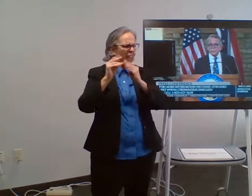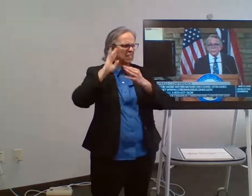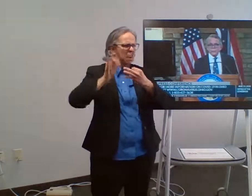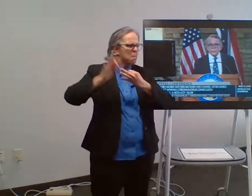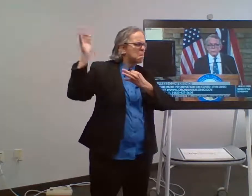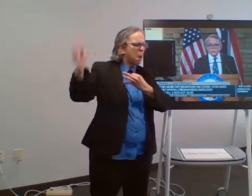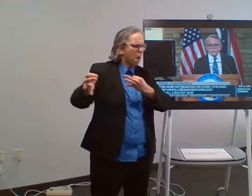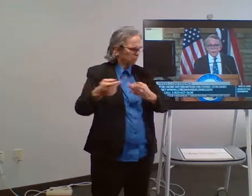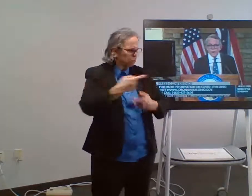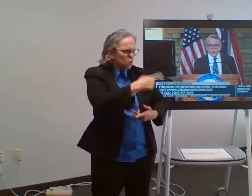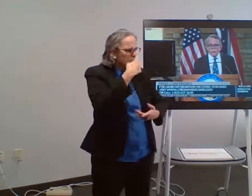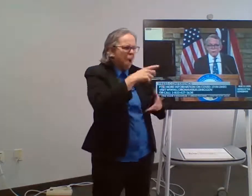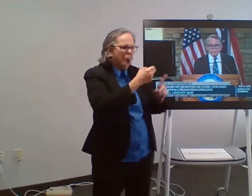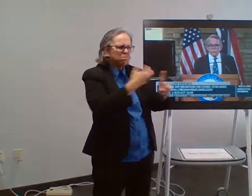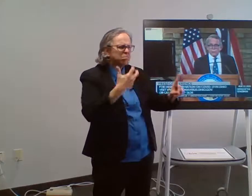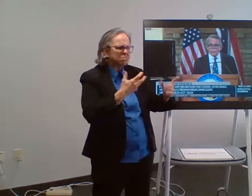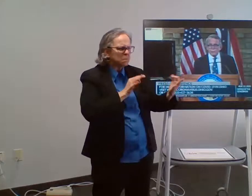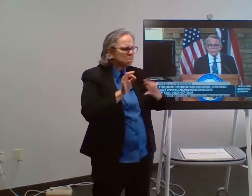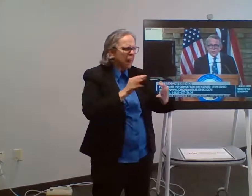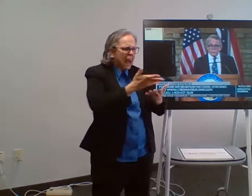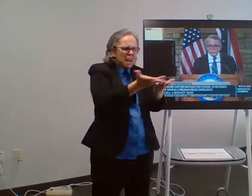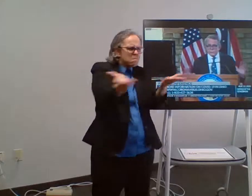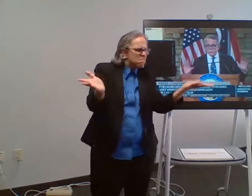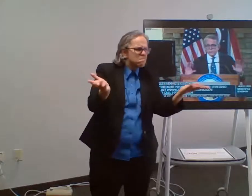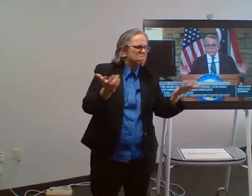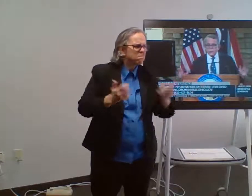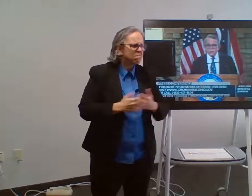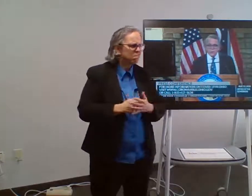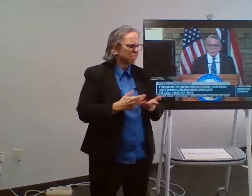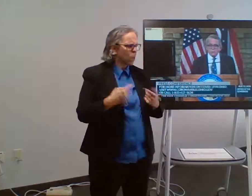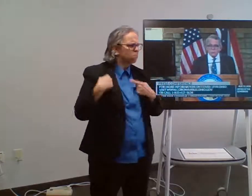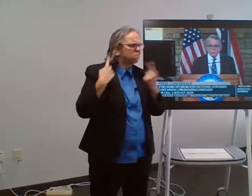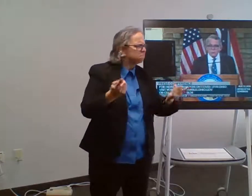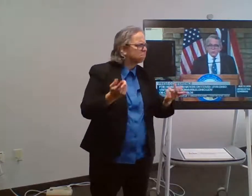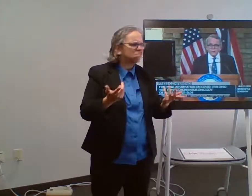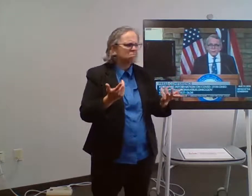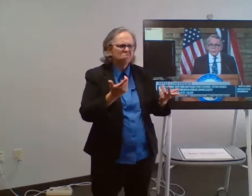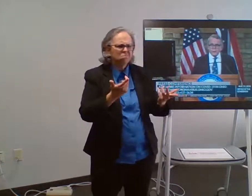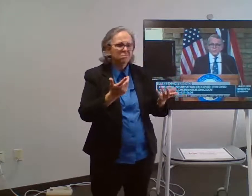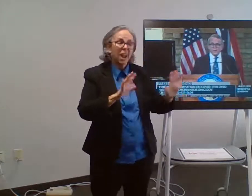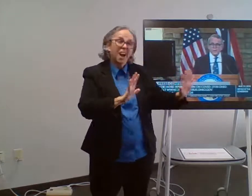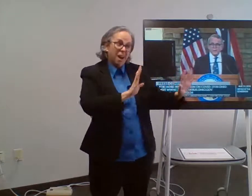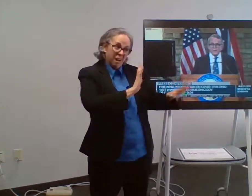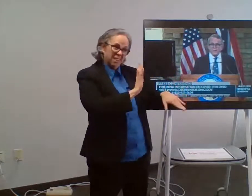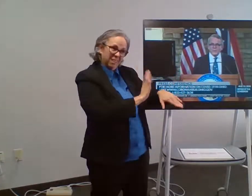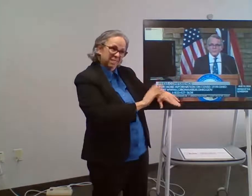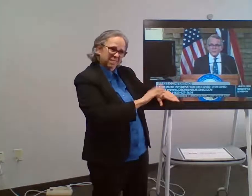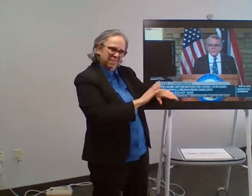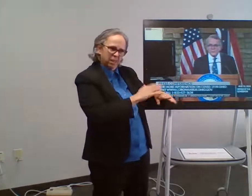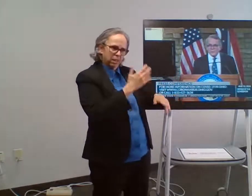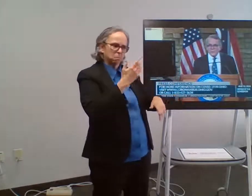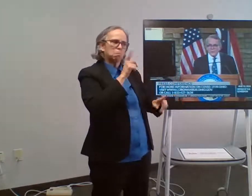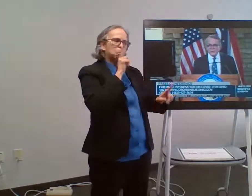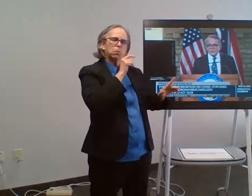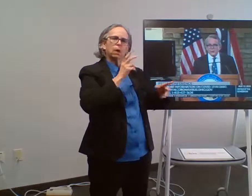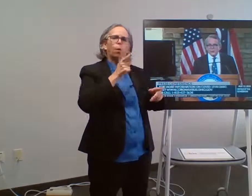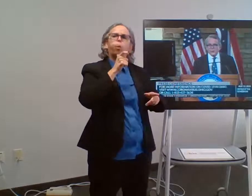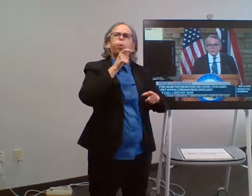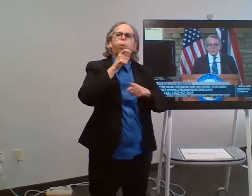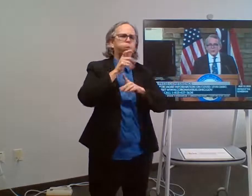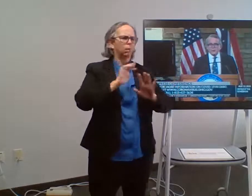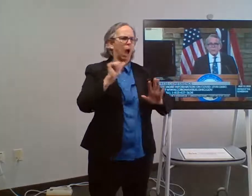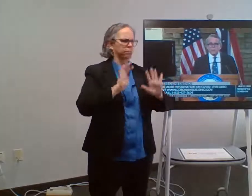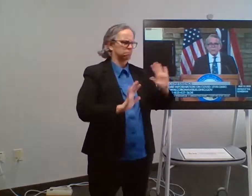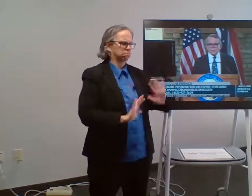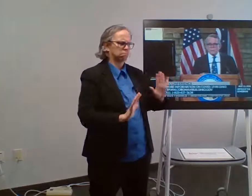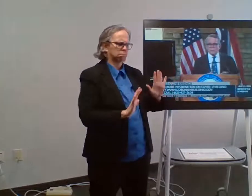so I wonder if you maybe can describe for us, without obviously using any names or giving big numbers or anything